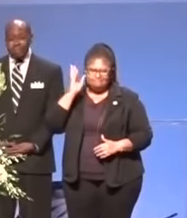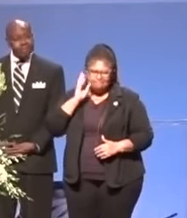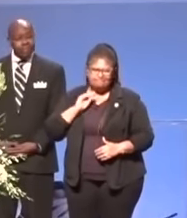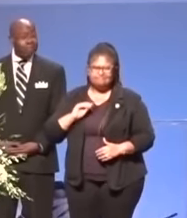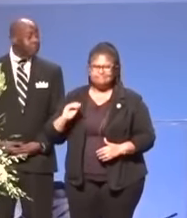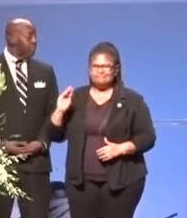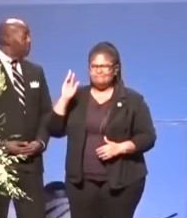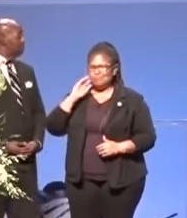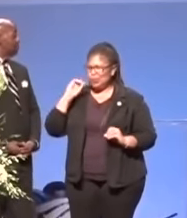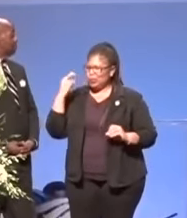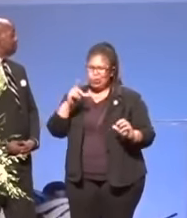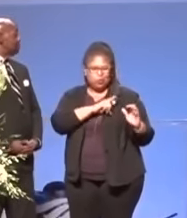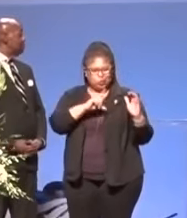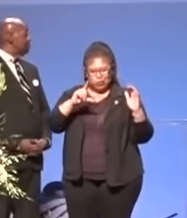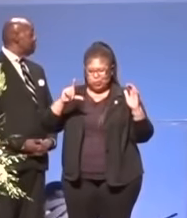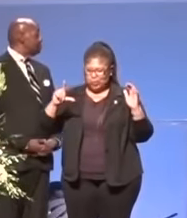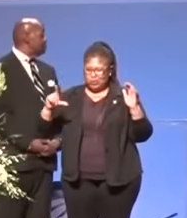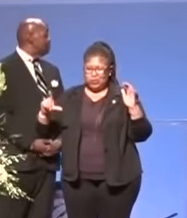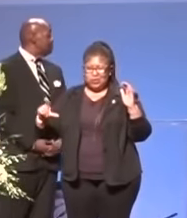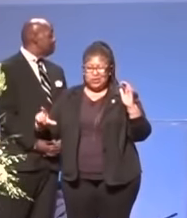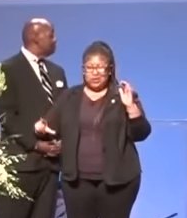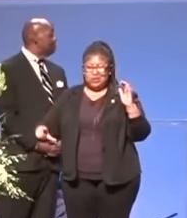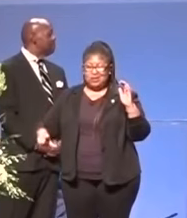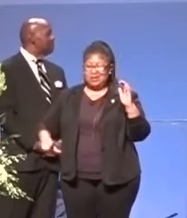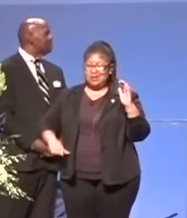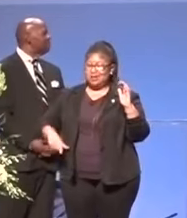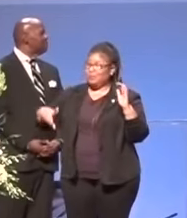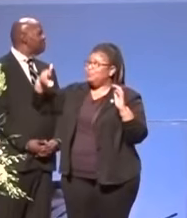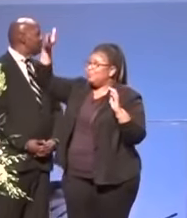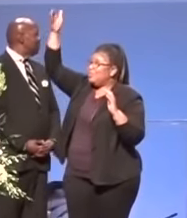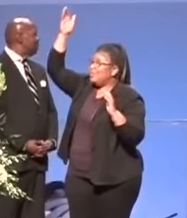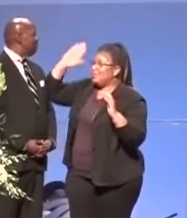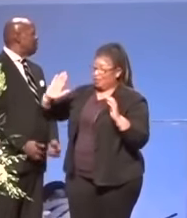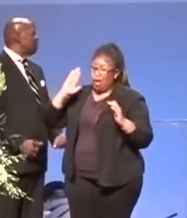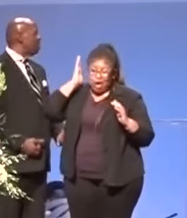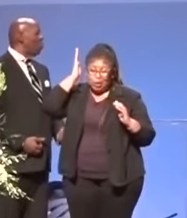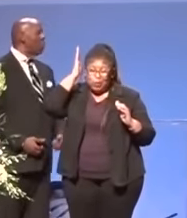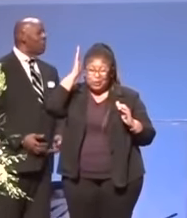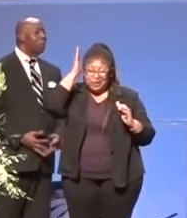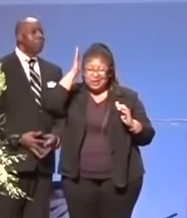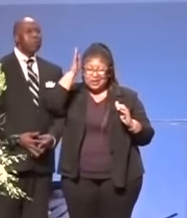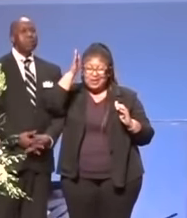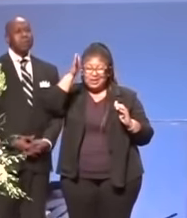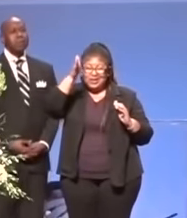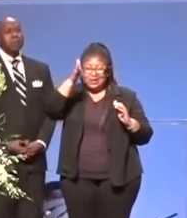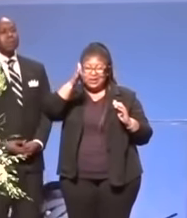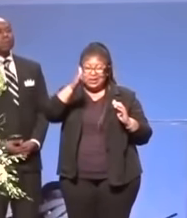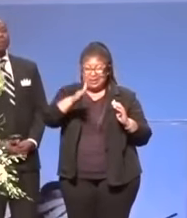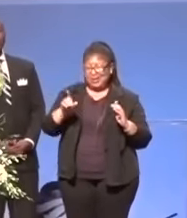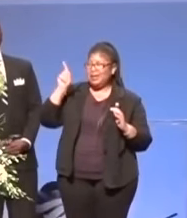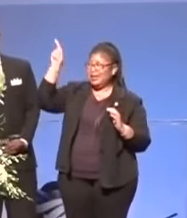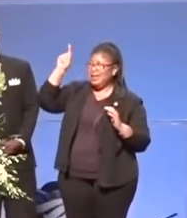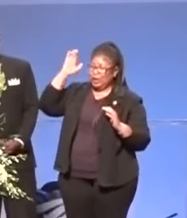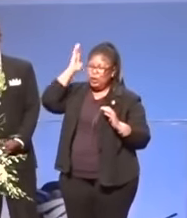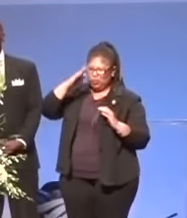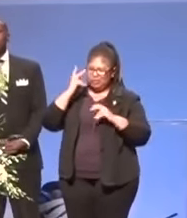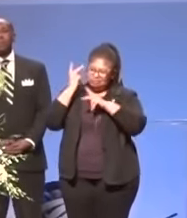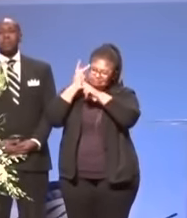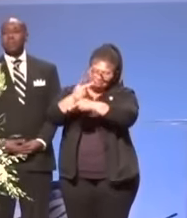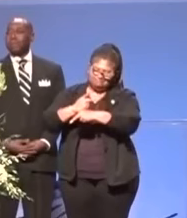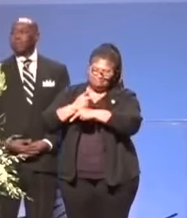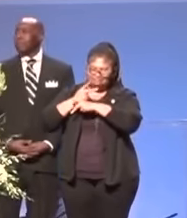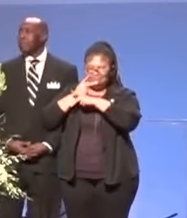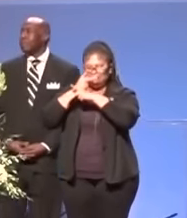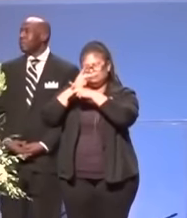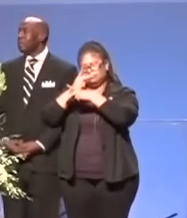Oh Lord, God will. I know he will take care